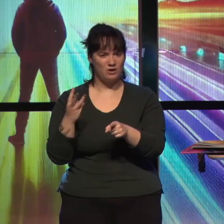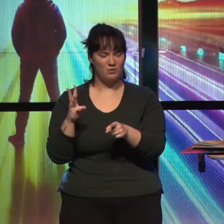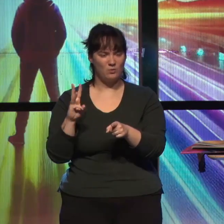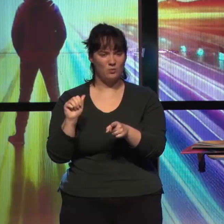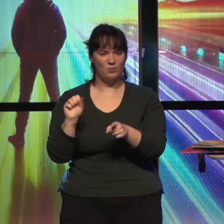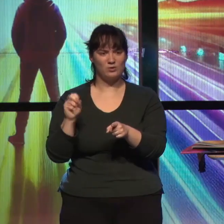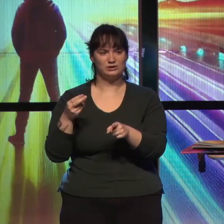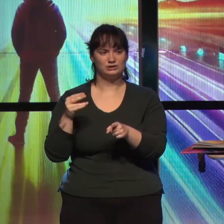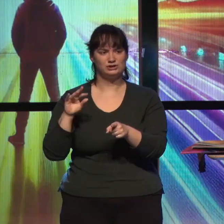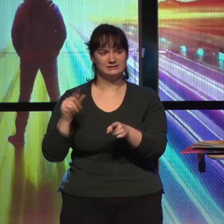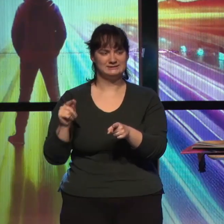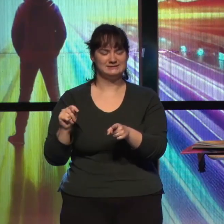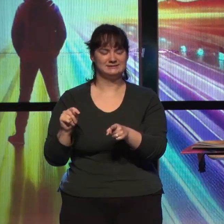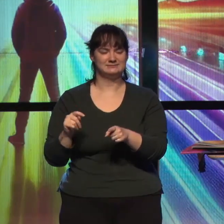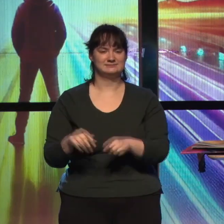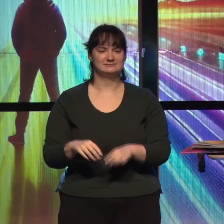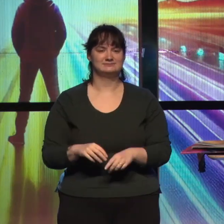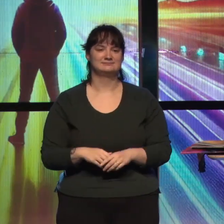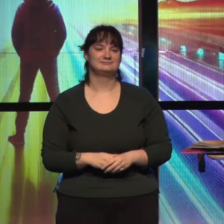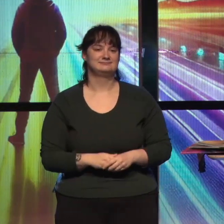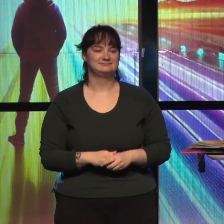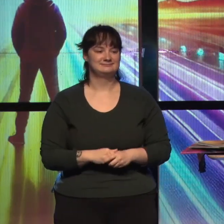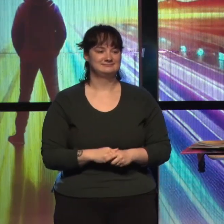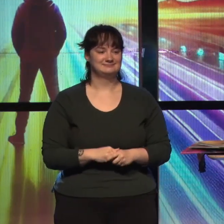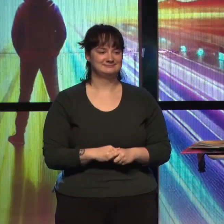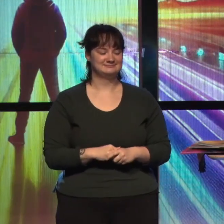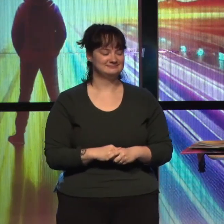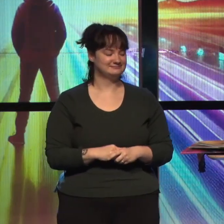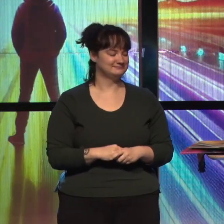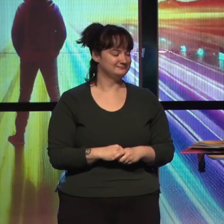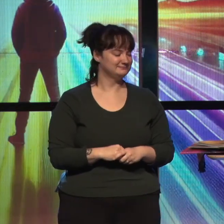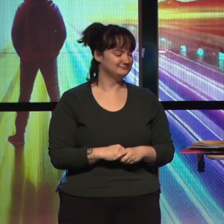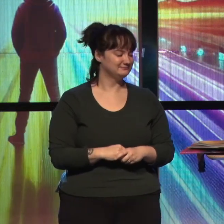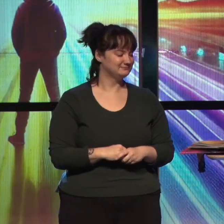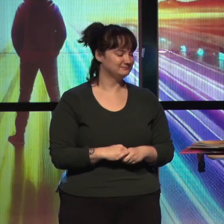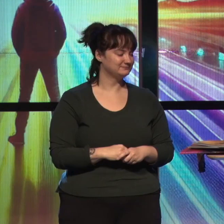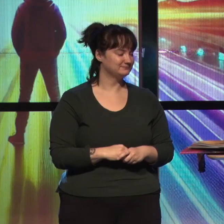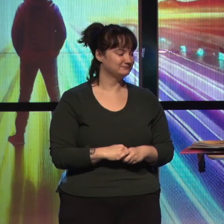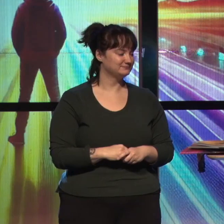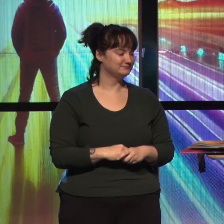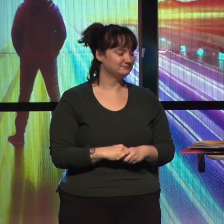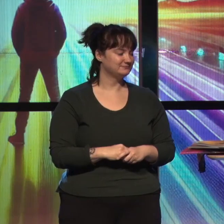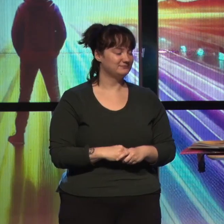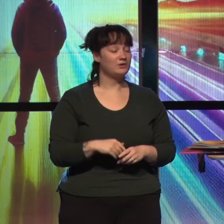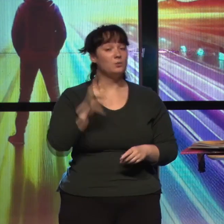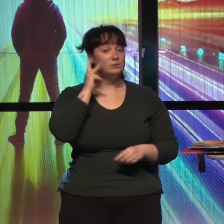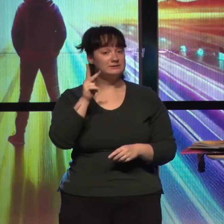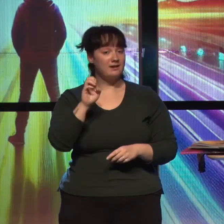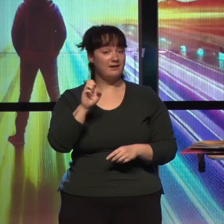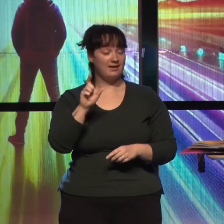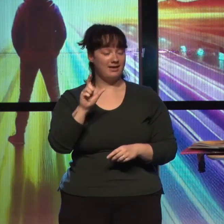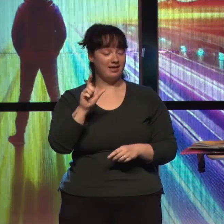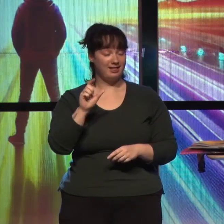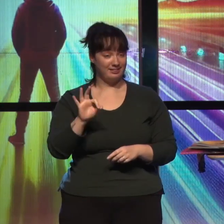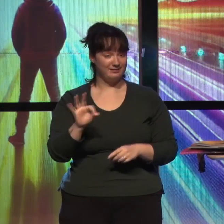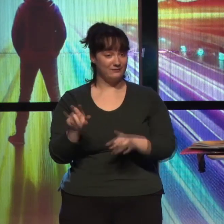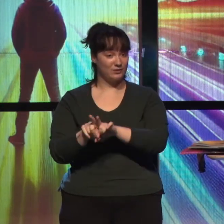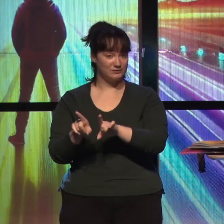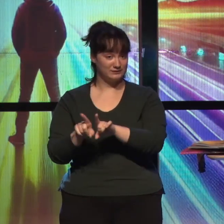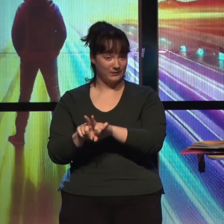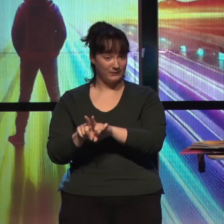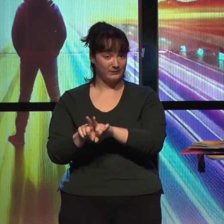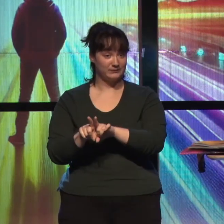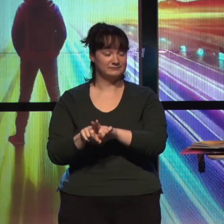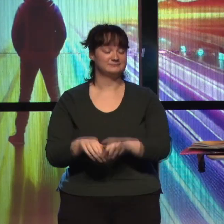You sit on a throne of lies, to quote Elf, right? Speaking of Elf, we saw Elf on Broadway. That was fun. Or in Boston,